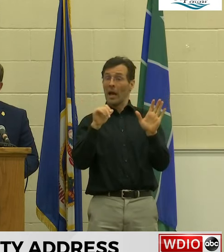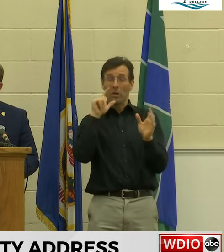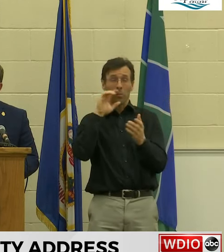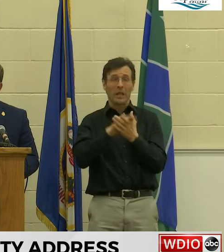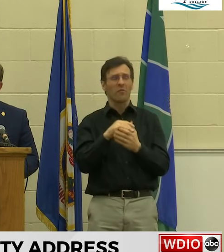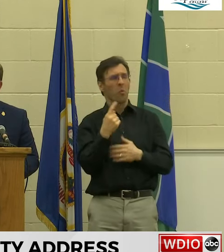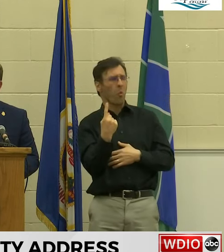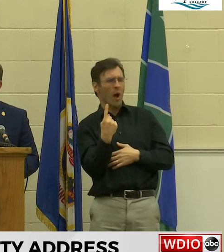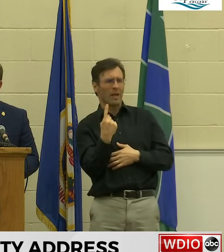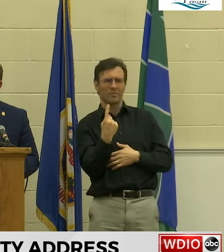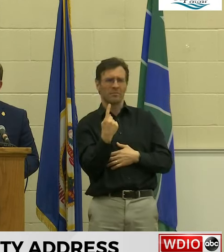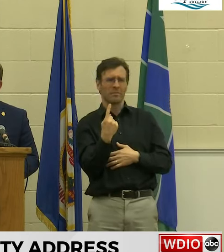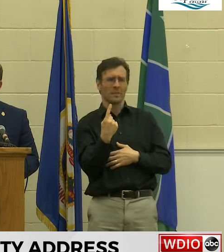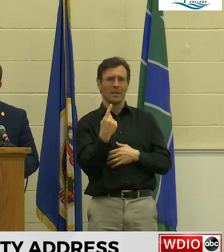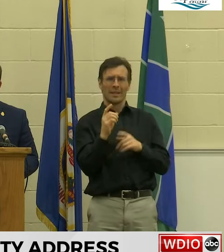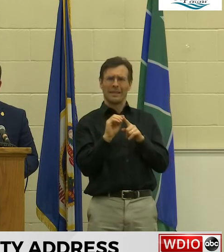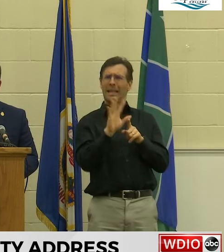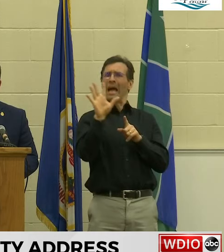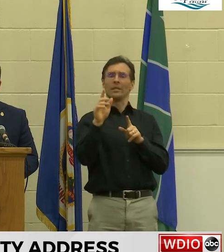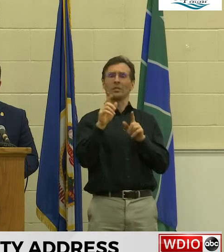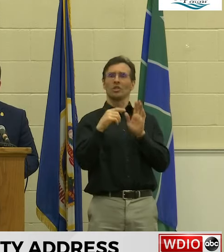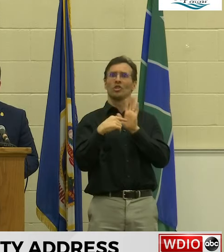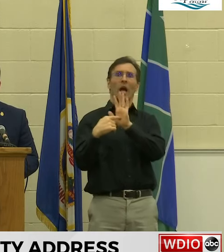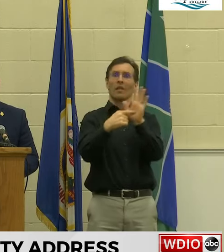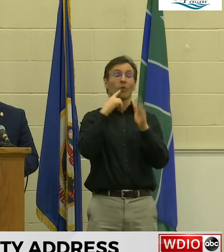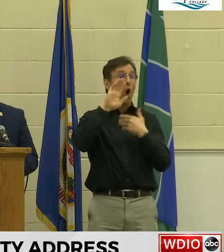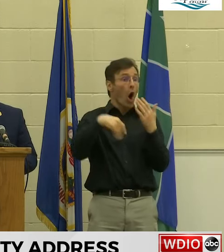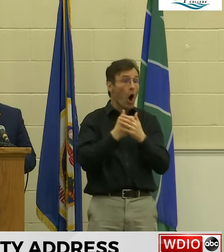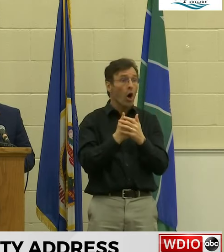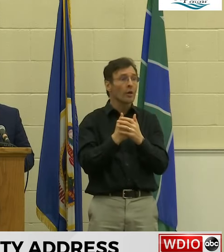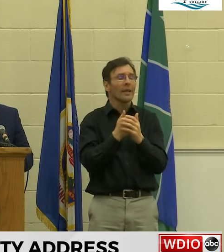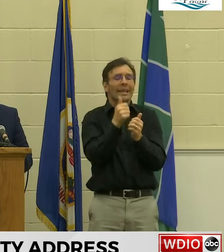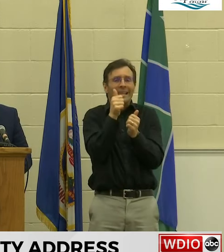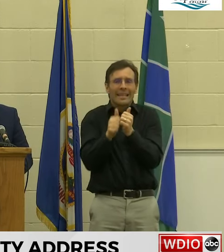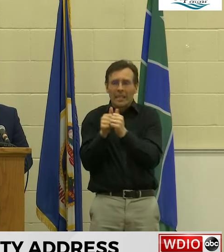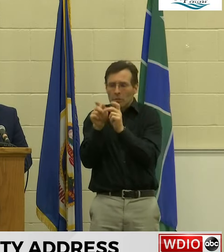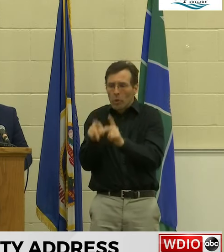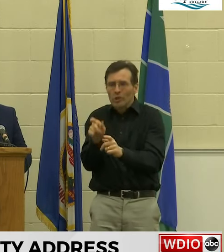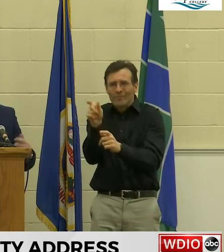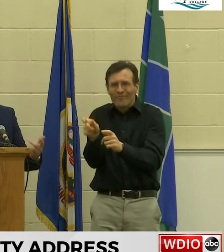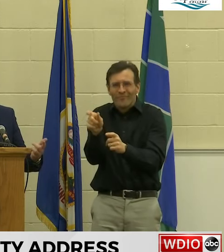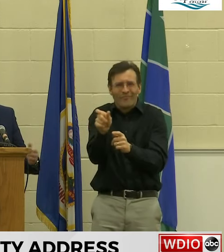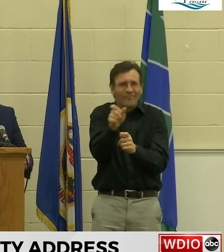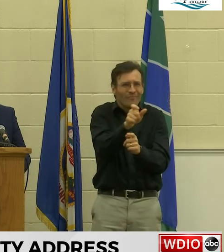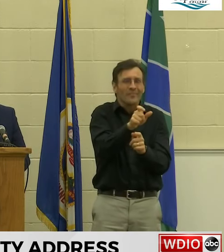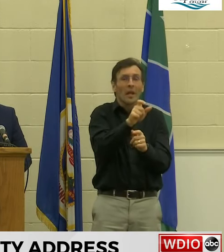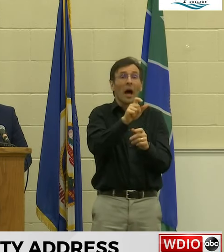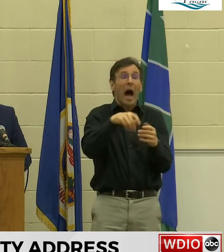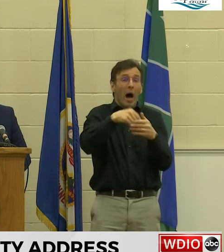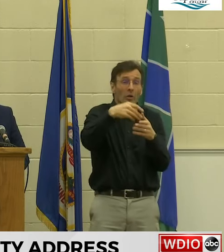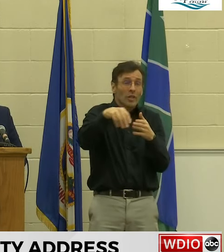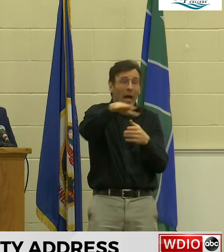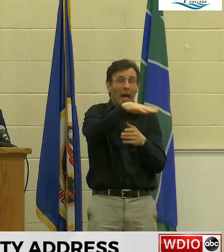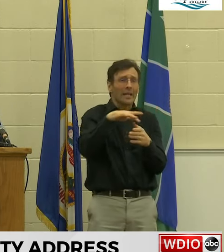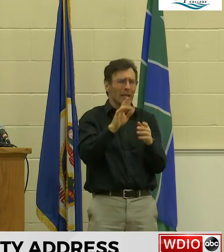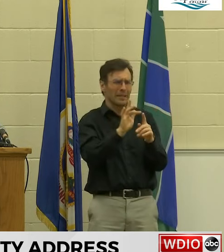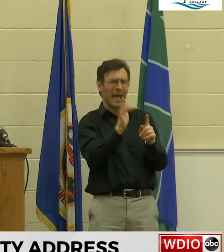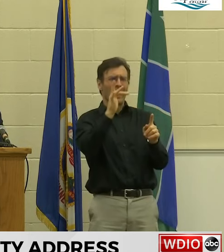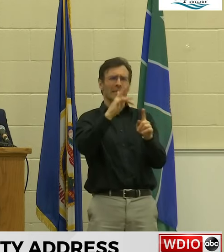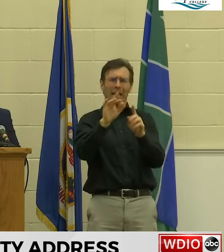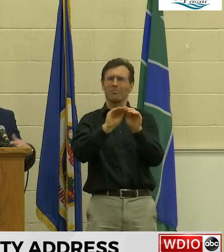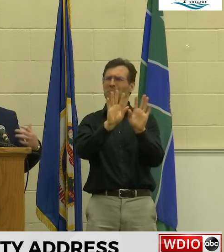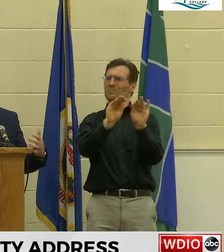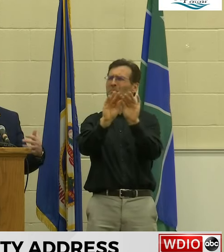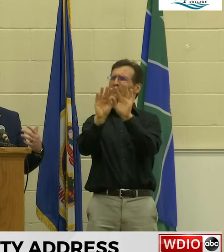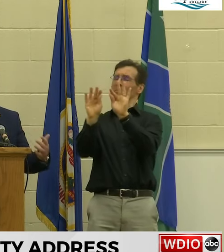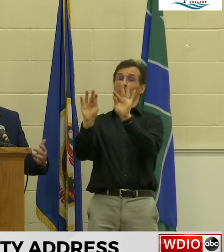that there's one single light that shines for all of us here in Duluth. I believe that each individual in this room and outside in our community are individual lights that shine to make